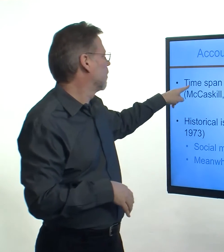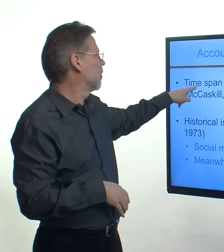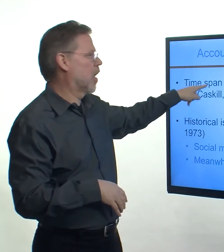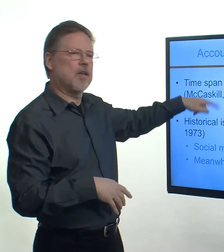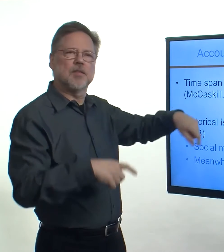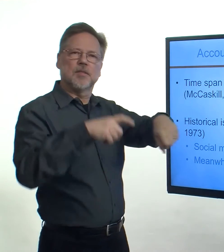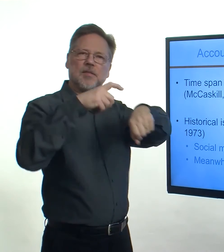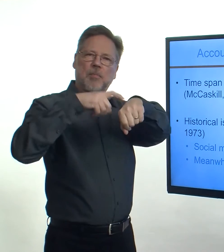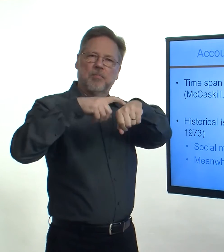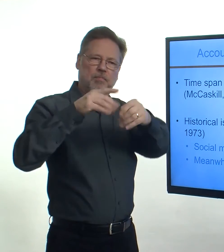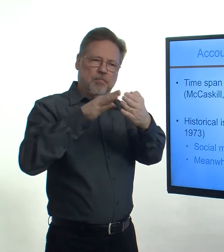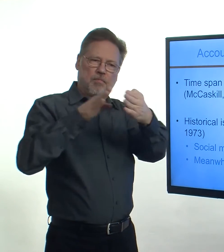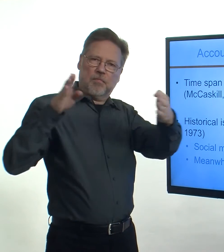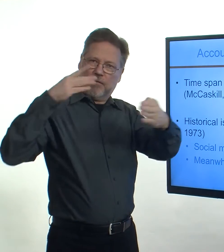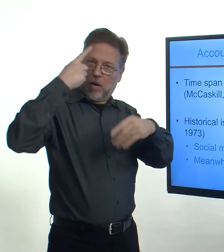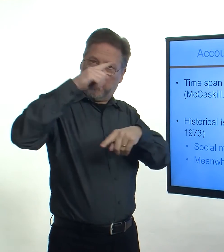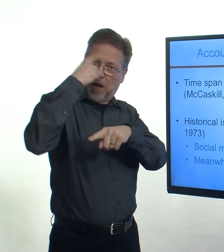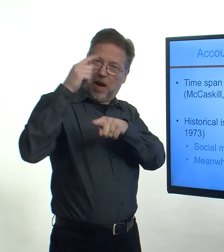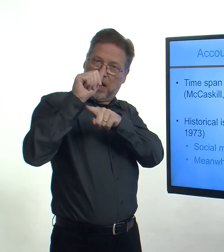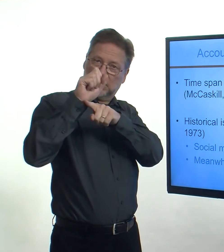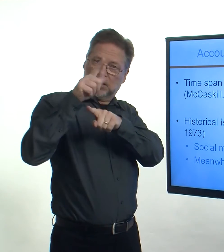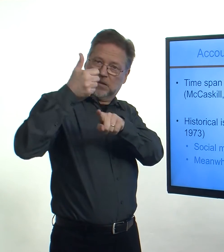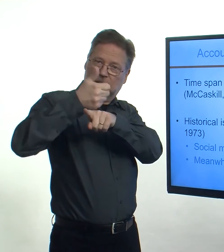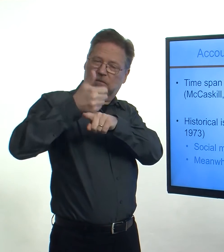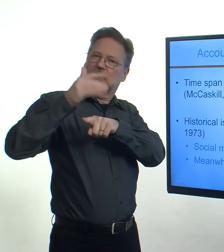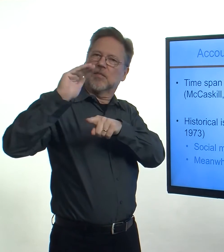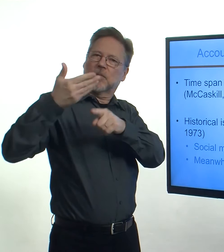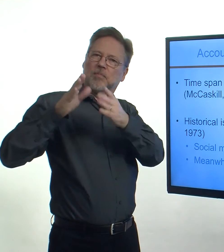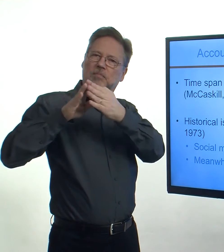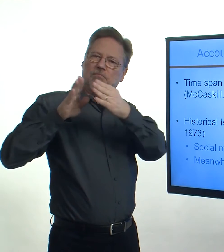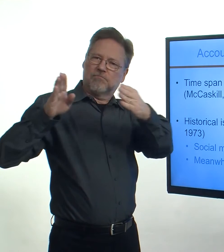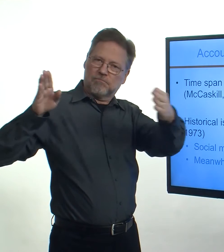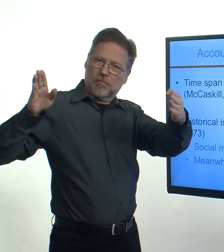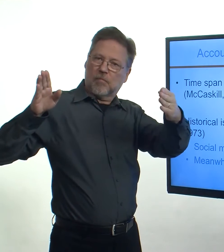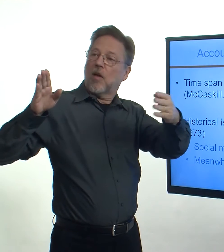Black ASL seems to have a start and an end point.